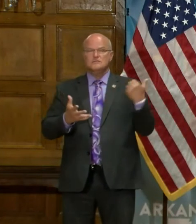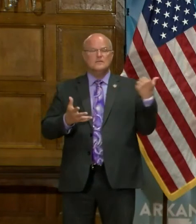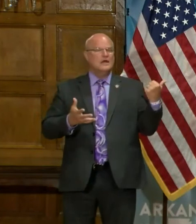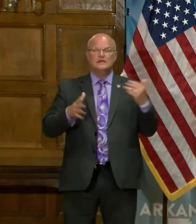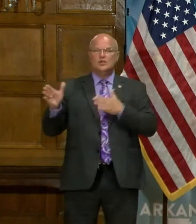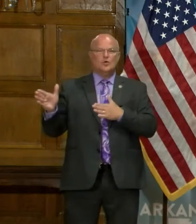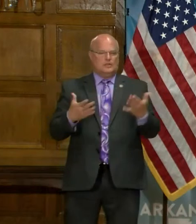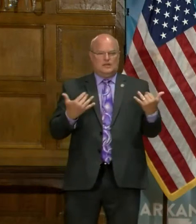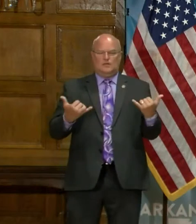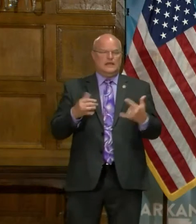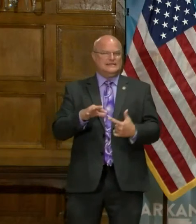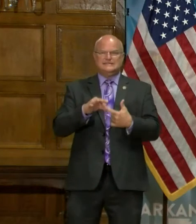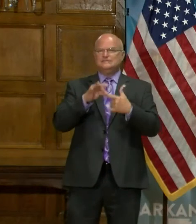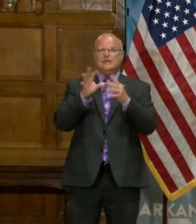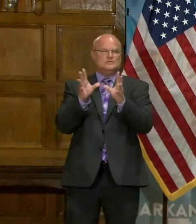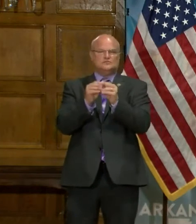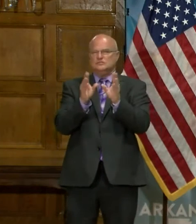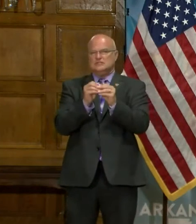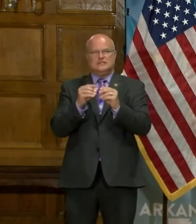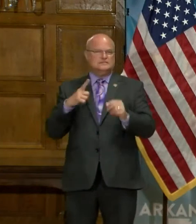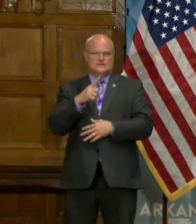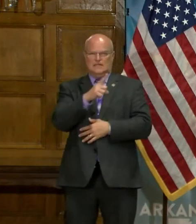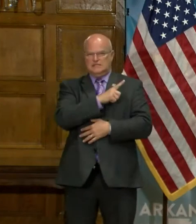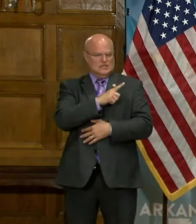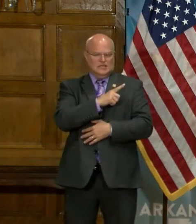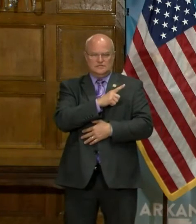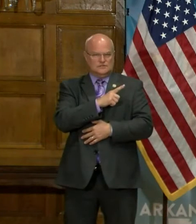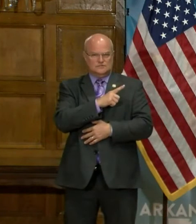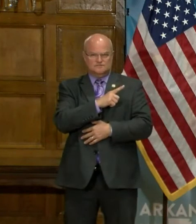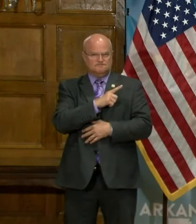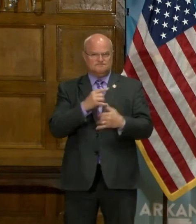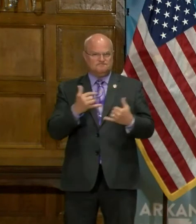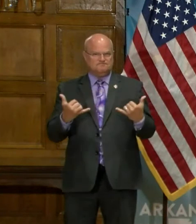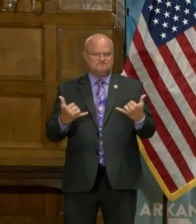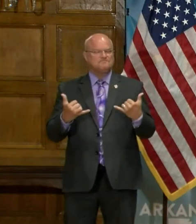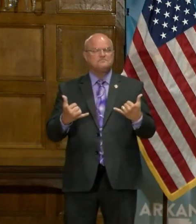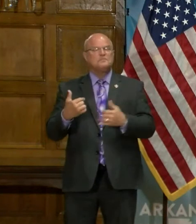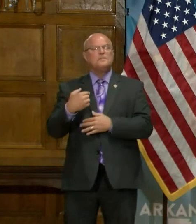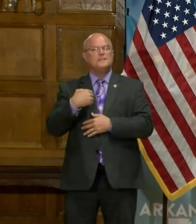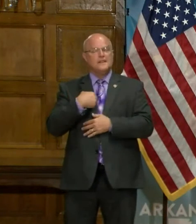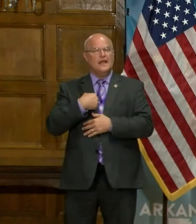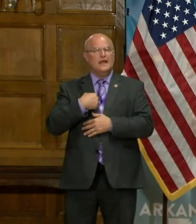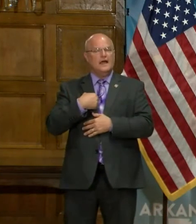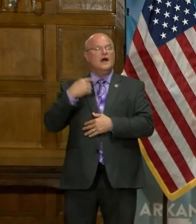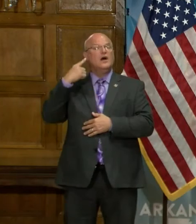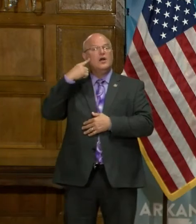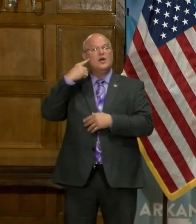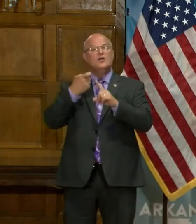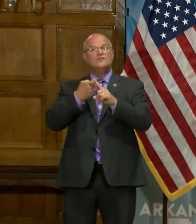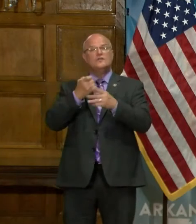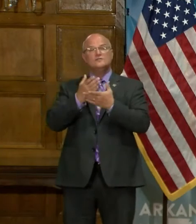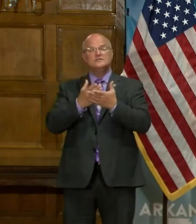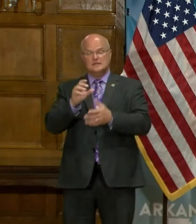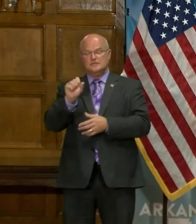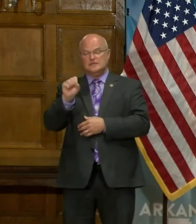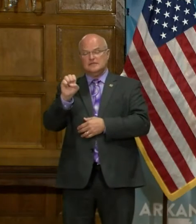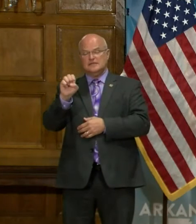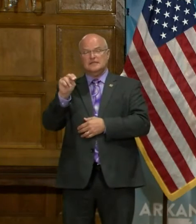There's no plans for a special session at this point. I've heard from some of the